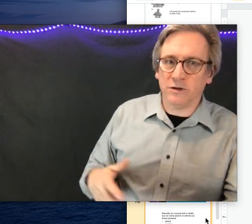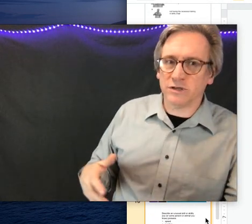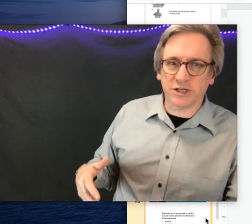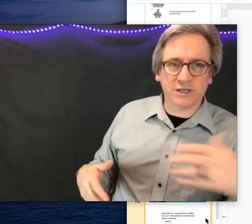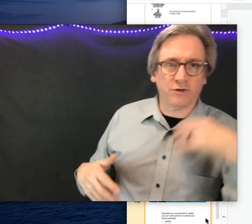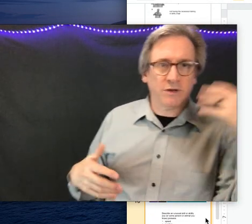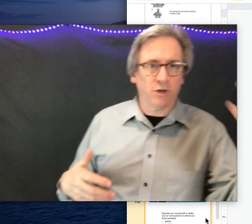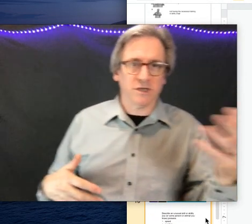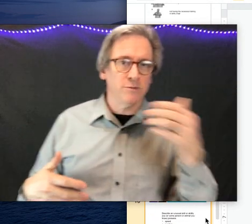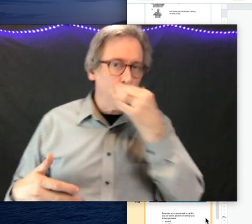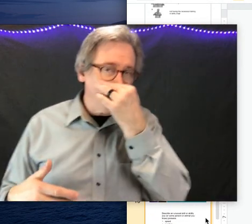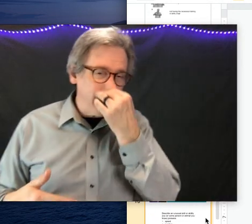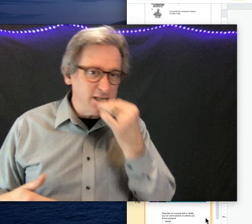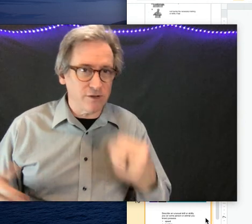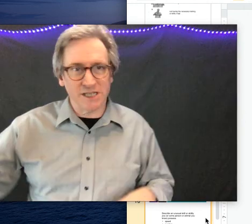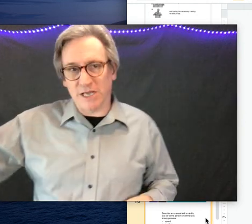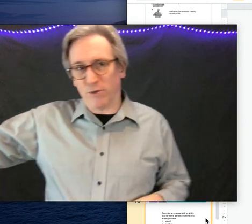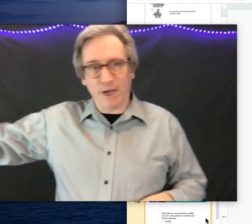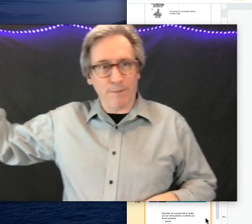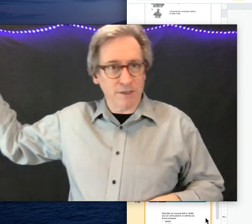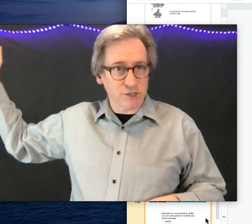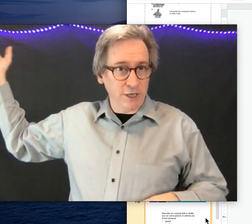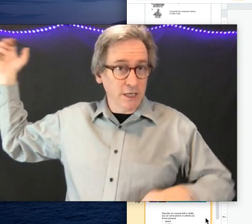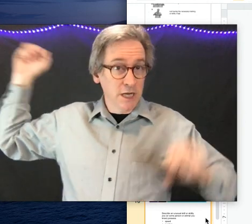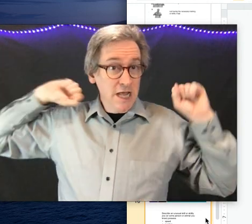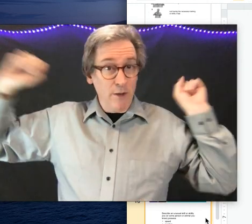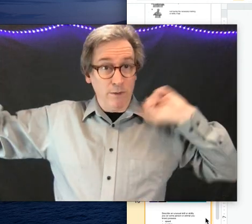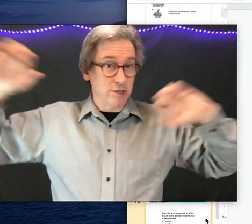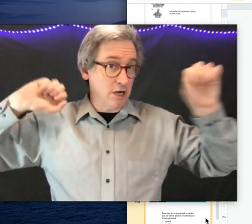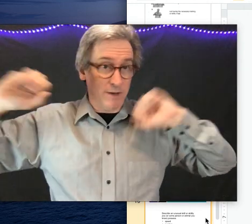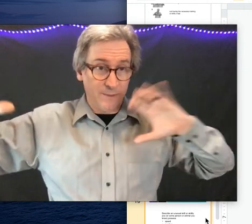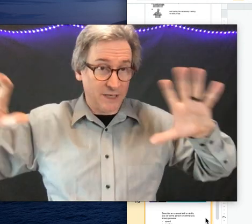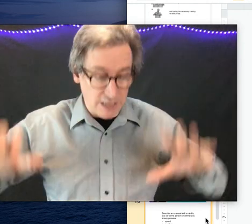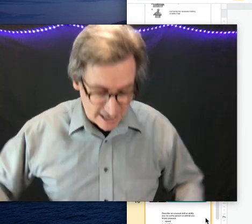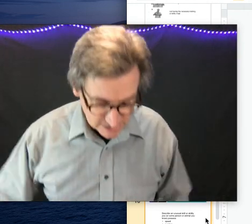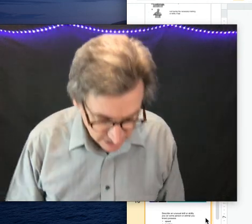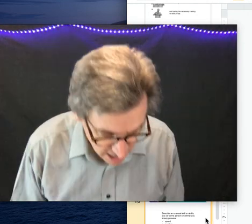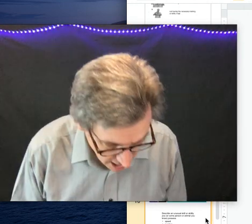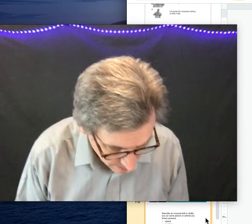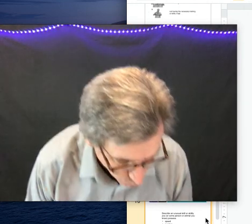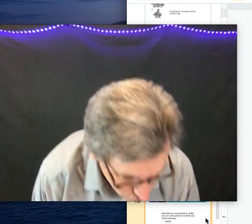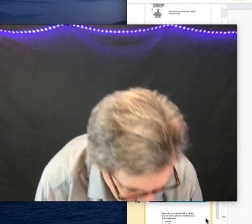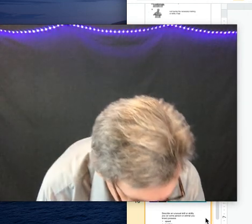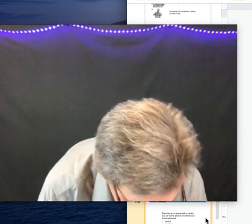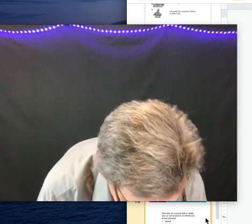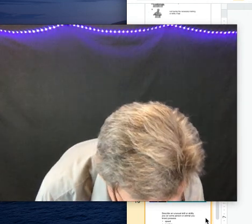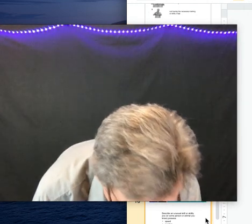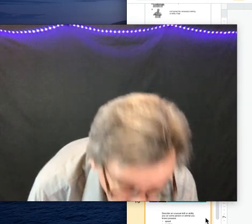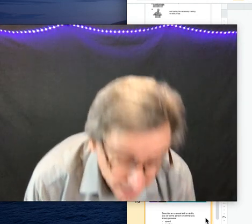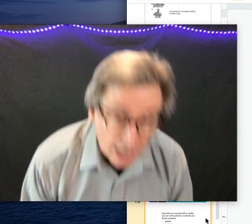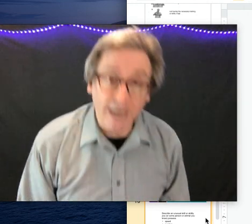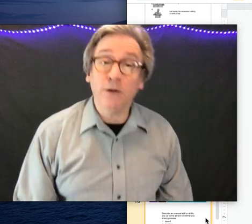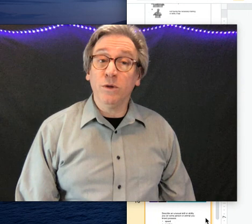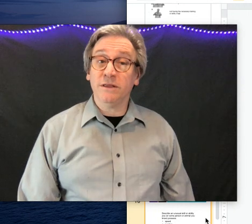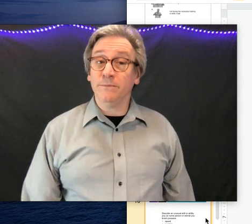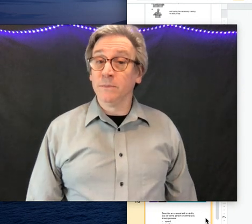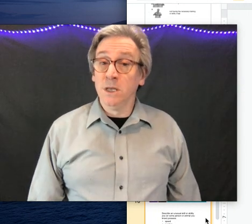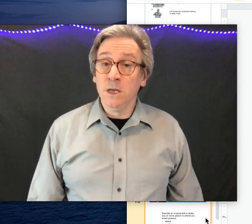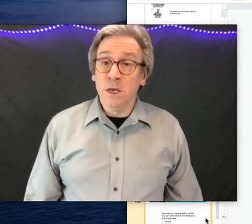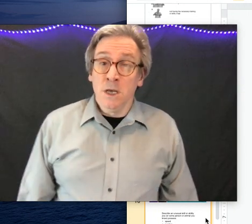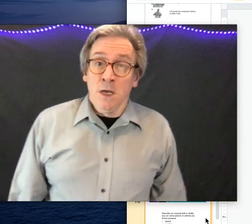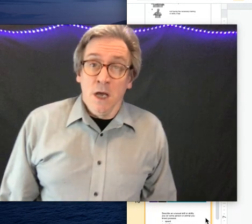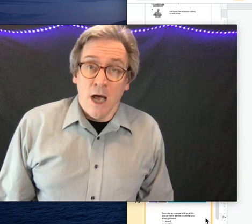So there's just throughout the course, normally these are things I'd bring up on the screen and we would talk about them in class. We'll try to do the same thing online with